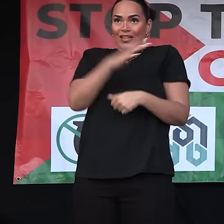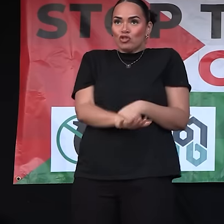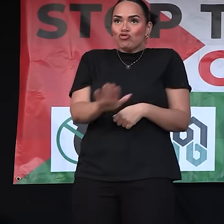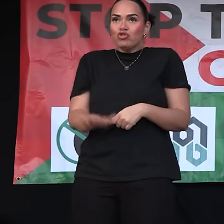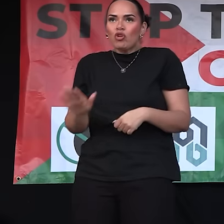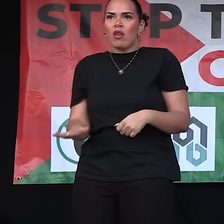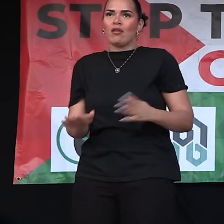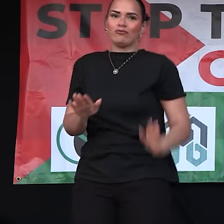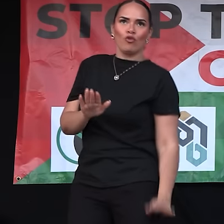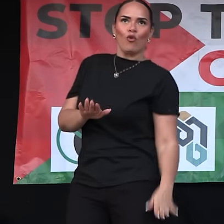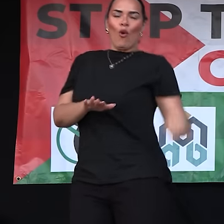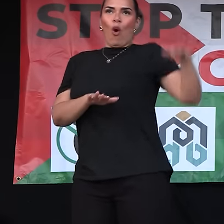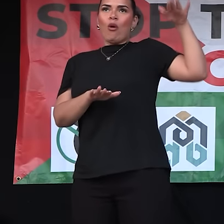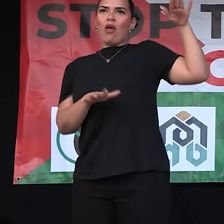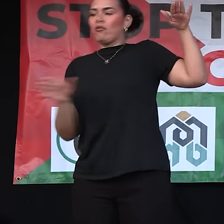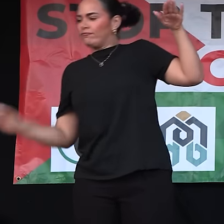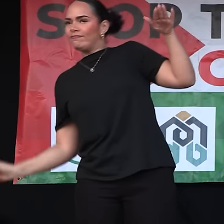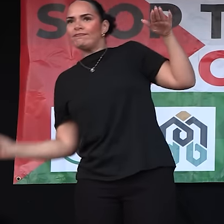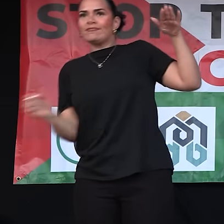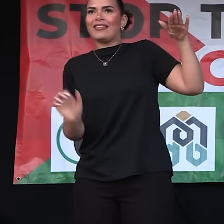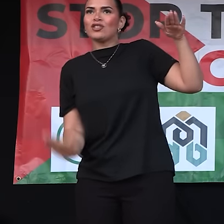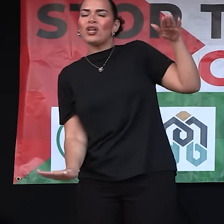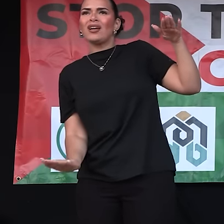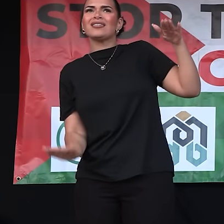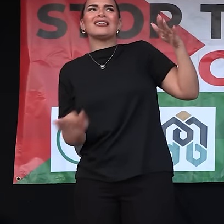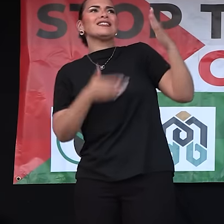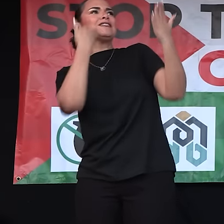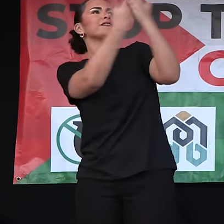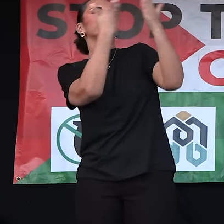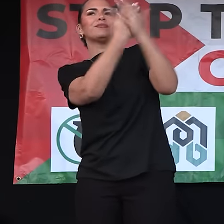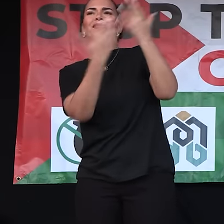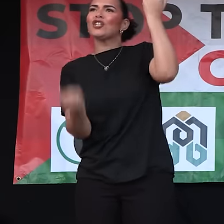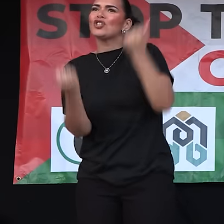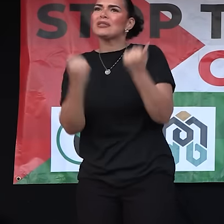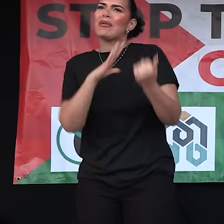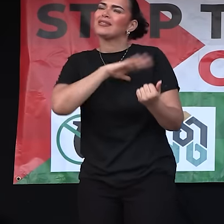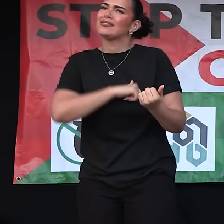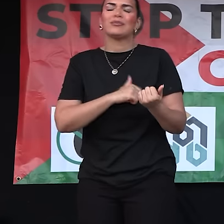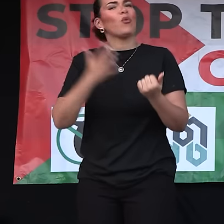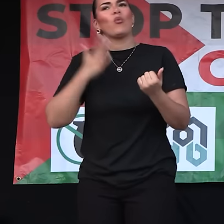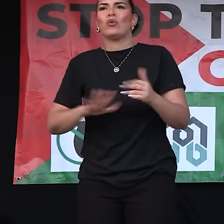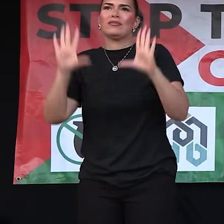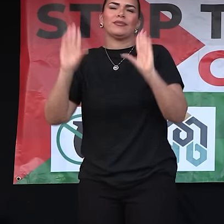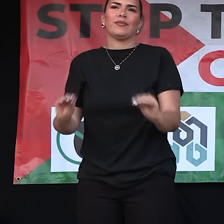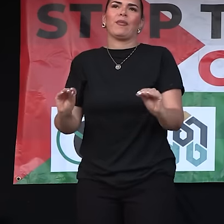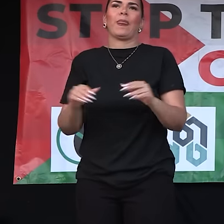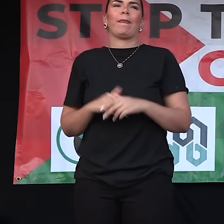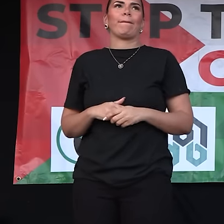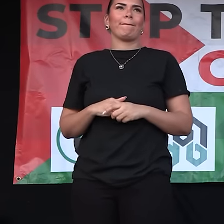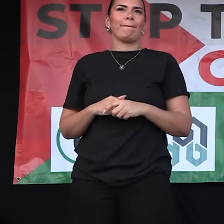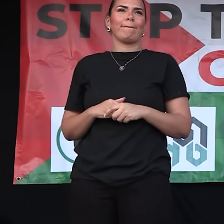stand in Trafalgar Square demanding justice for the Palestinians, demanding an end to the